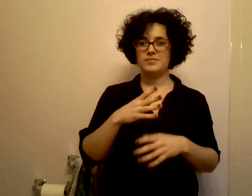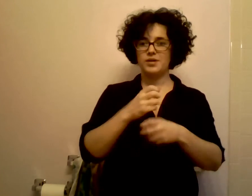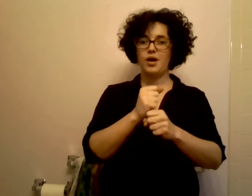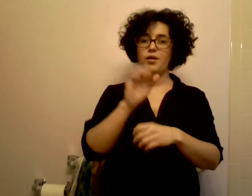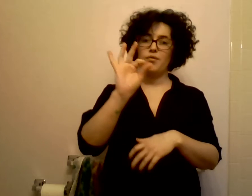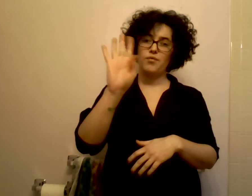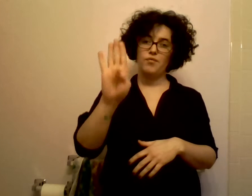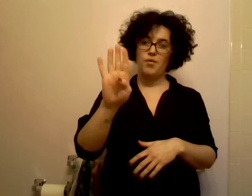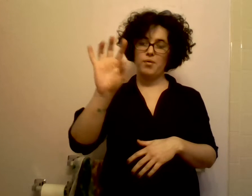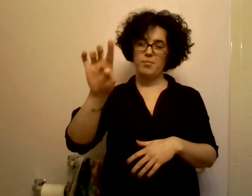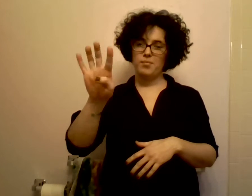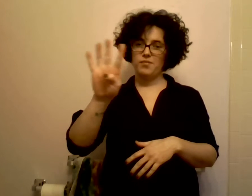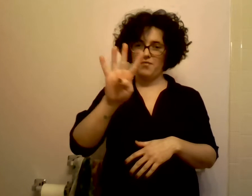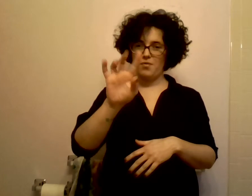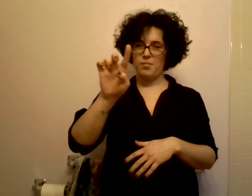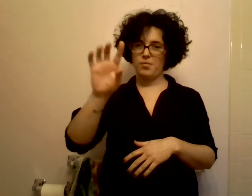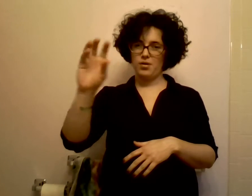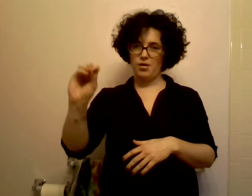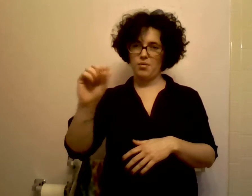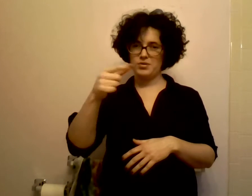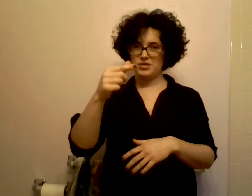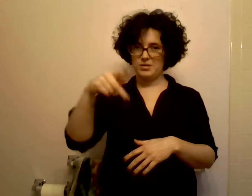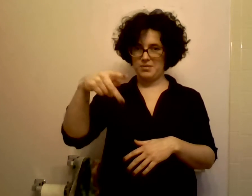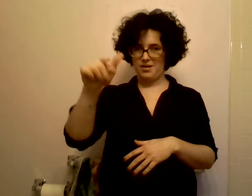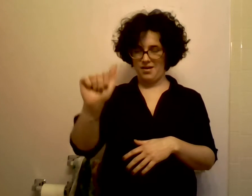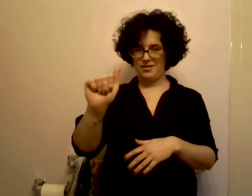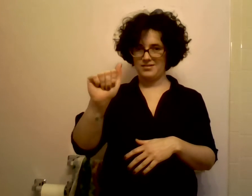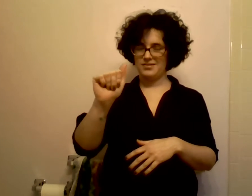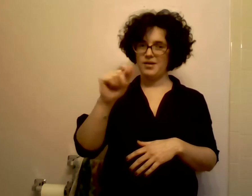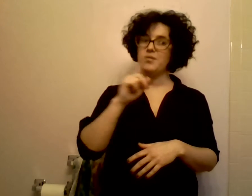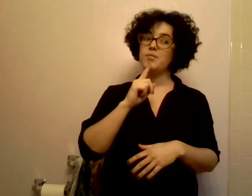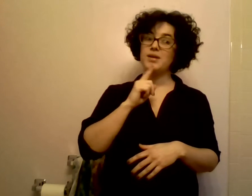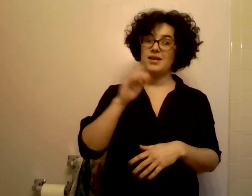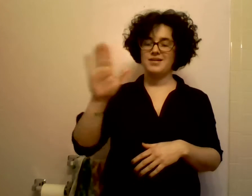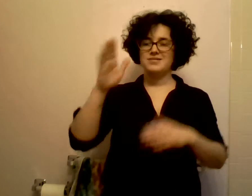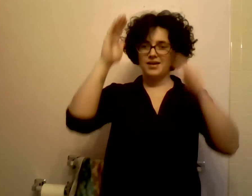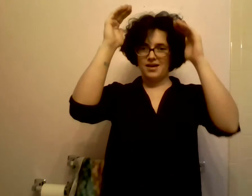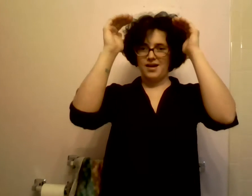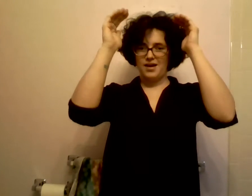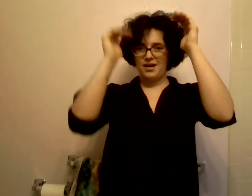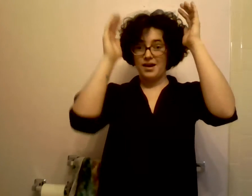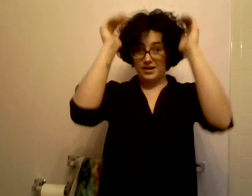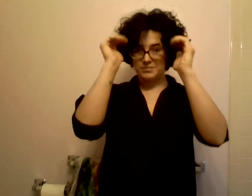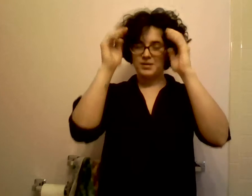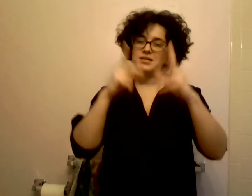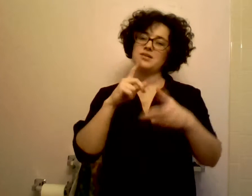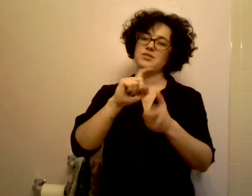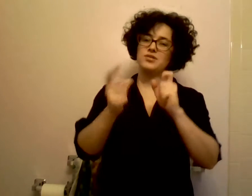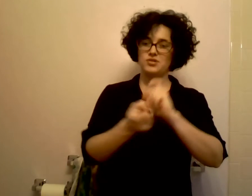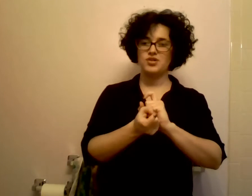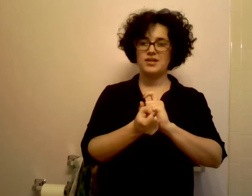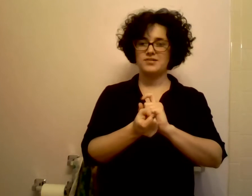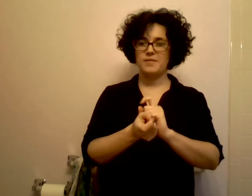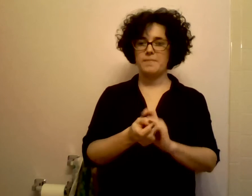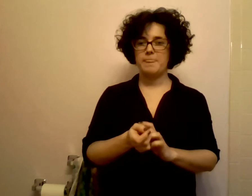expectations. Another example of how powerful expectations are in determining events was shown in a research